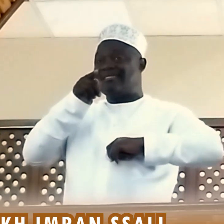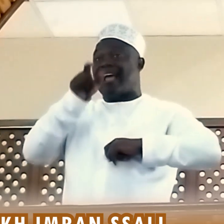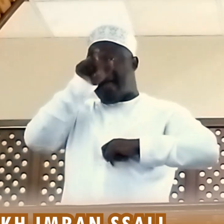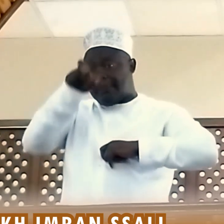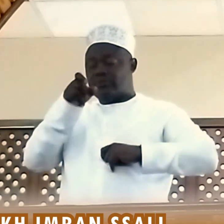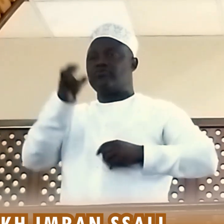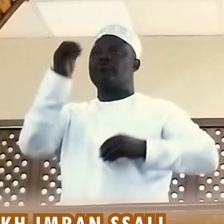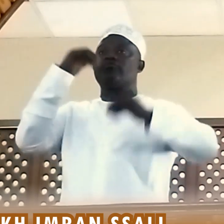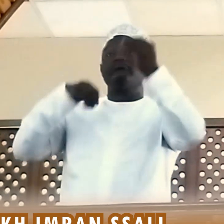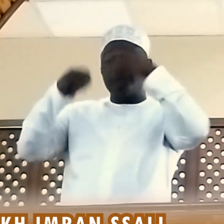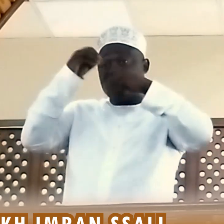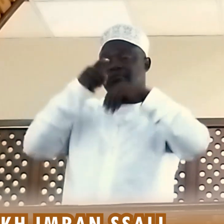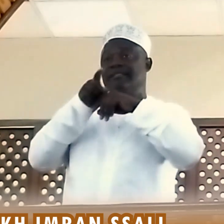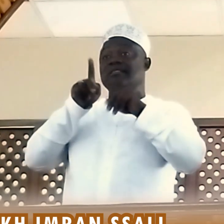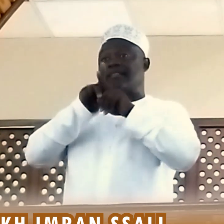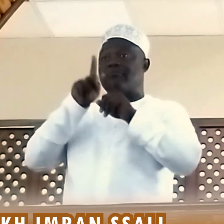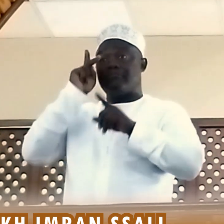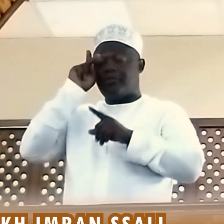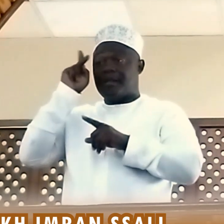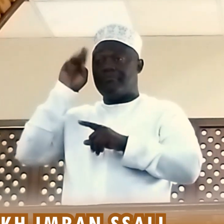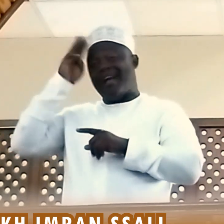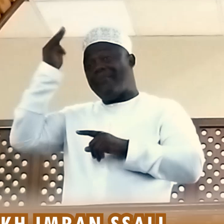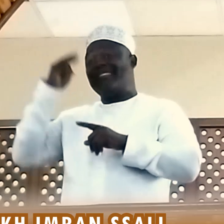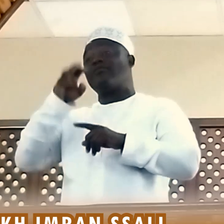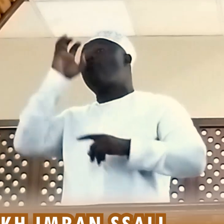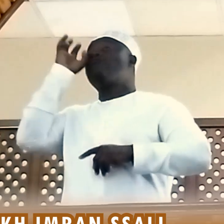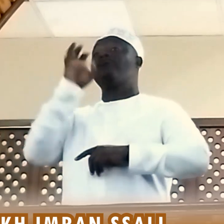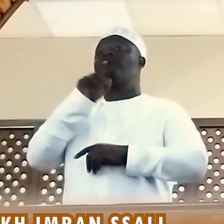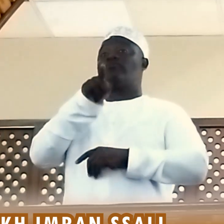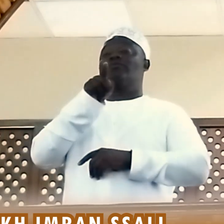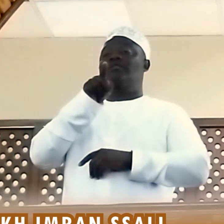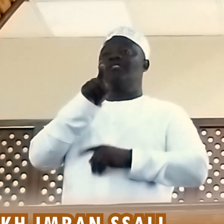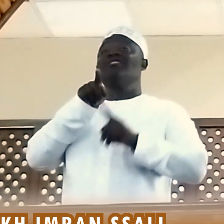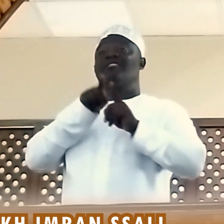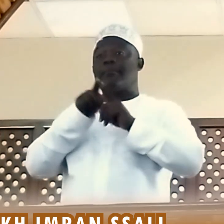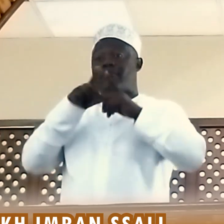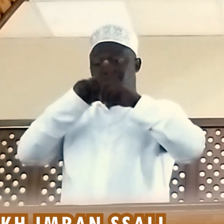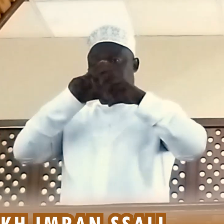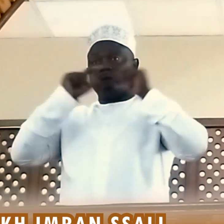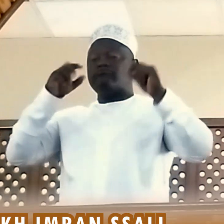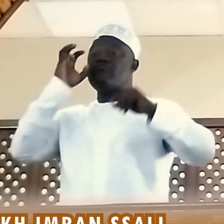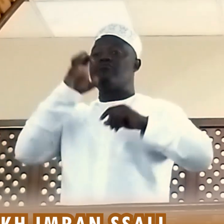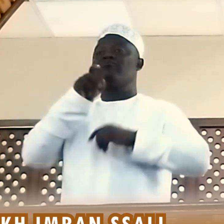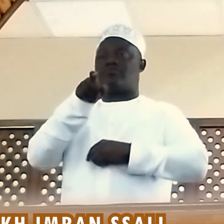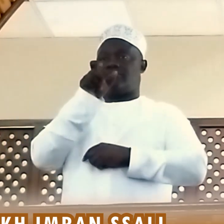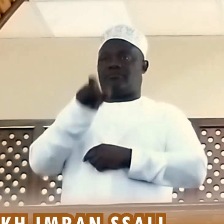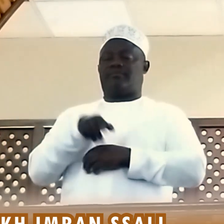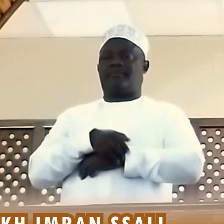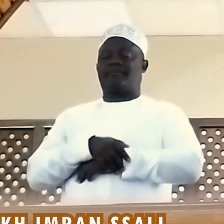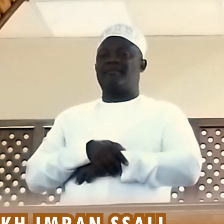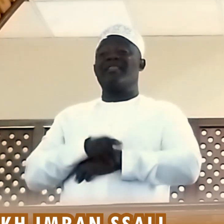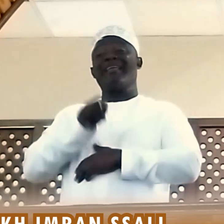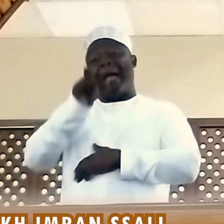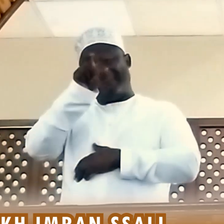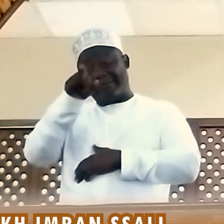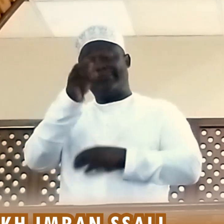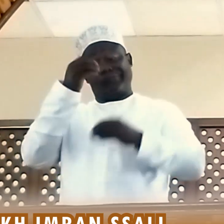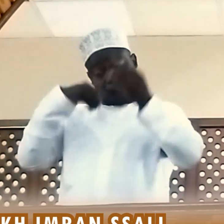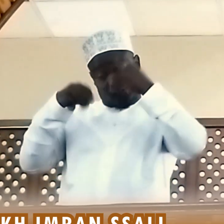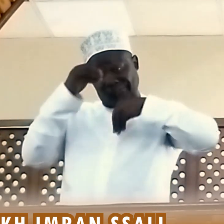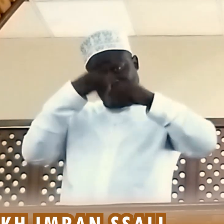walmurtashia. Laana rasulullahi sallallahu alayhi wa sallam arrashia walmurtashia. Omuriwe